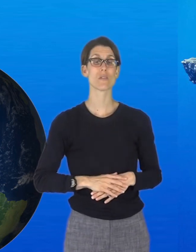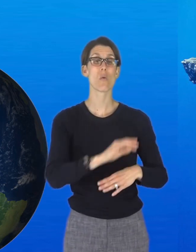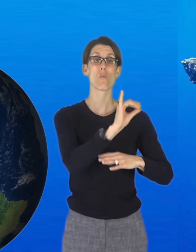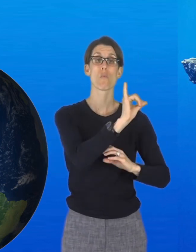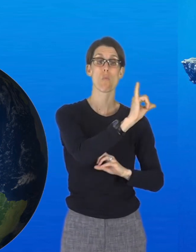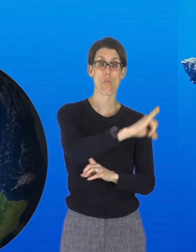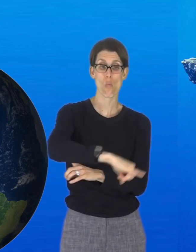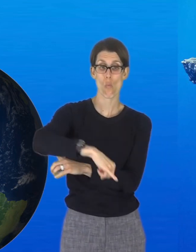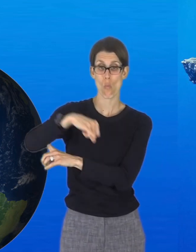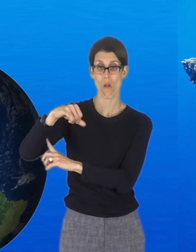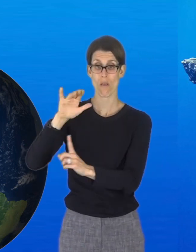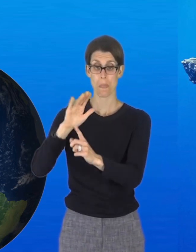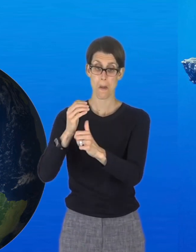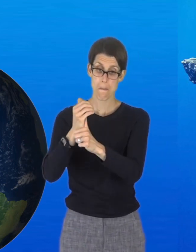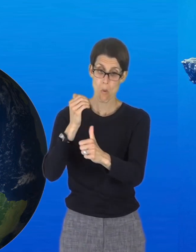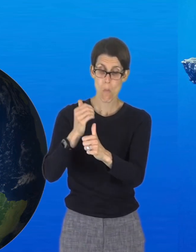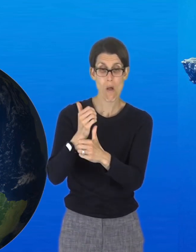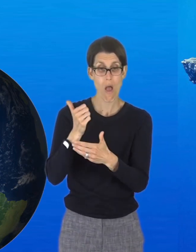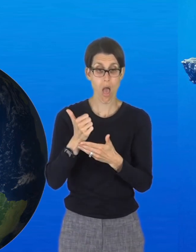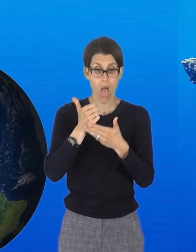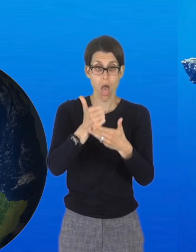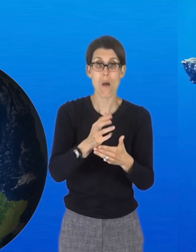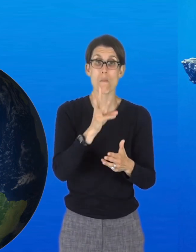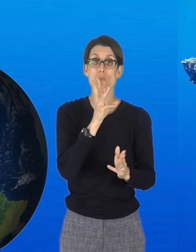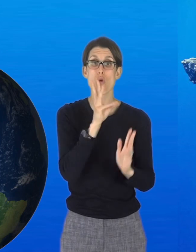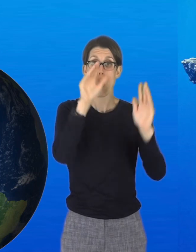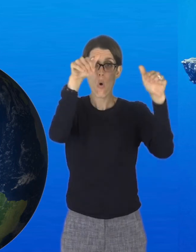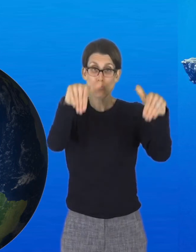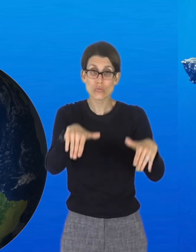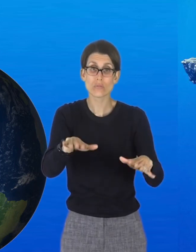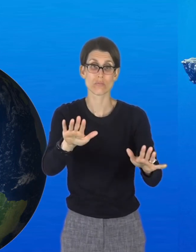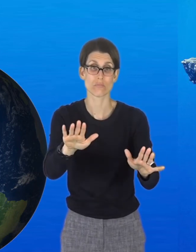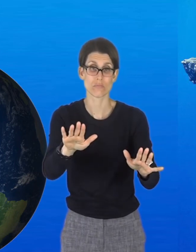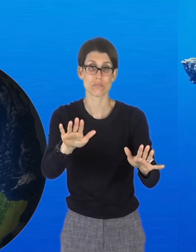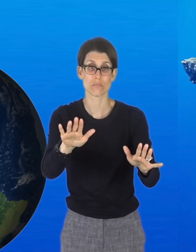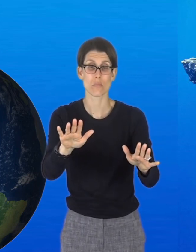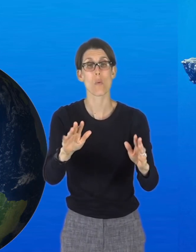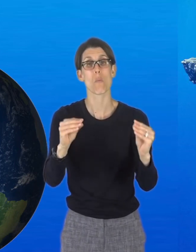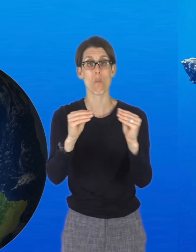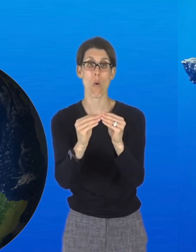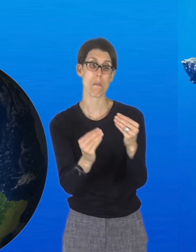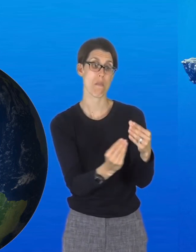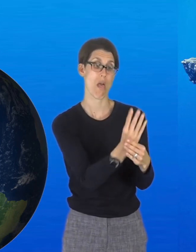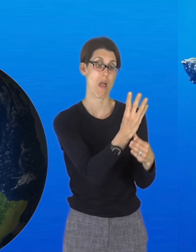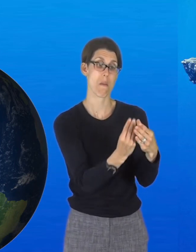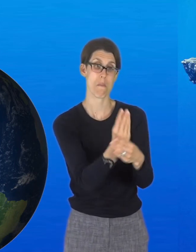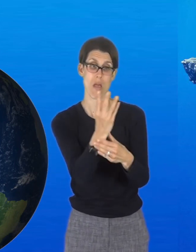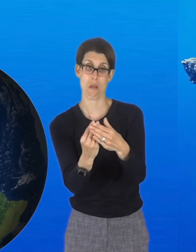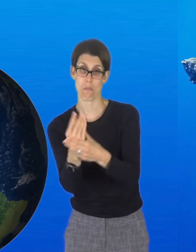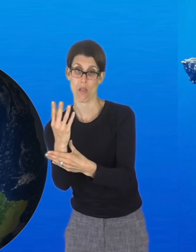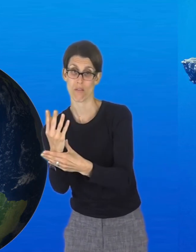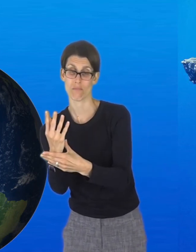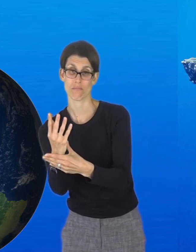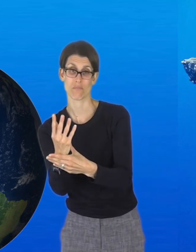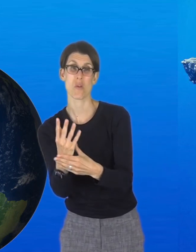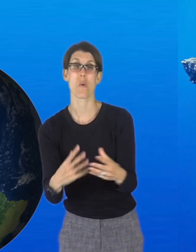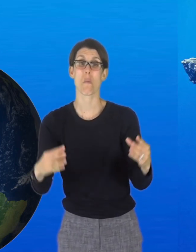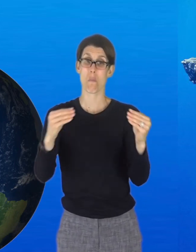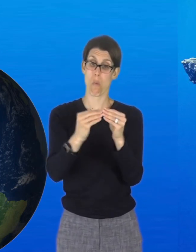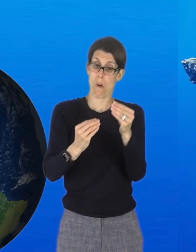That's one of the most important reasons why we need to protect whales in our oceans. Whales fertilize the ocean, which helps